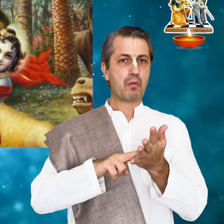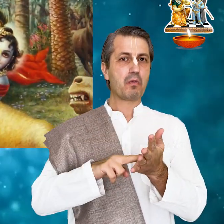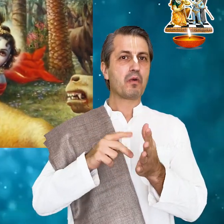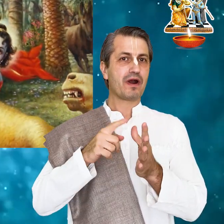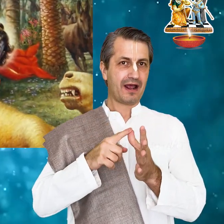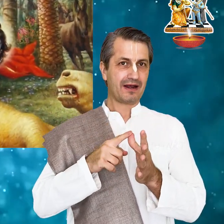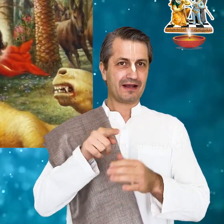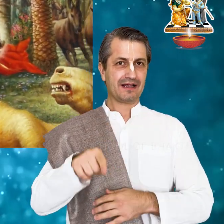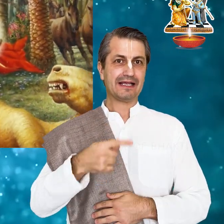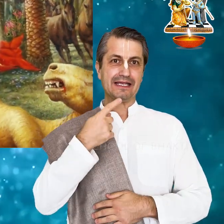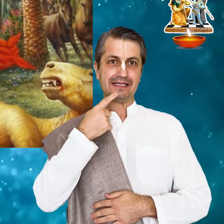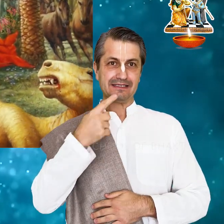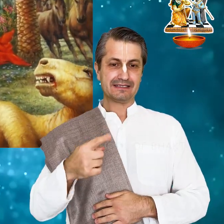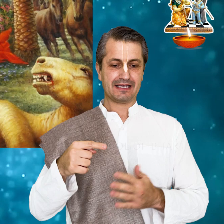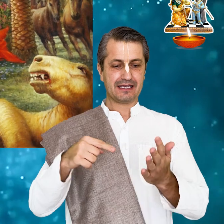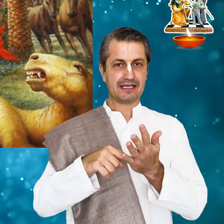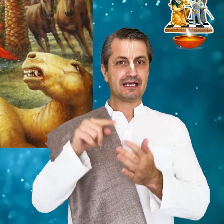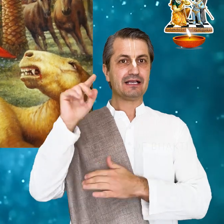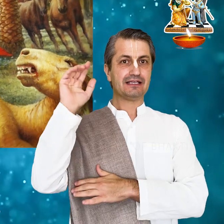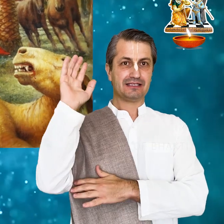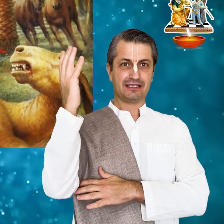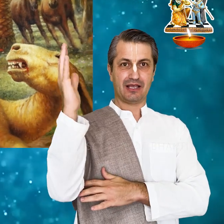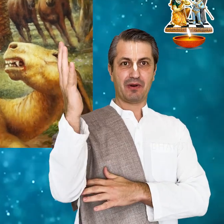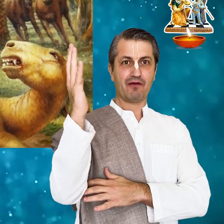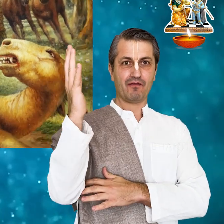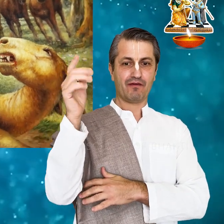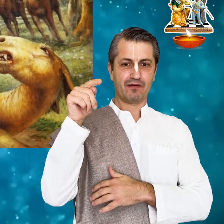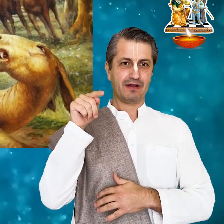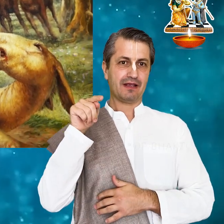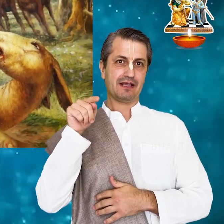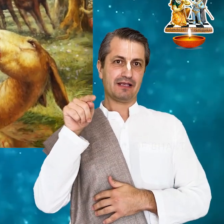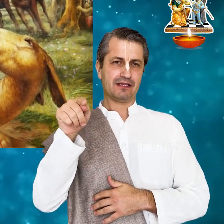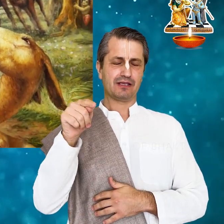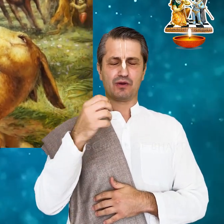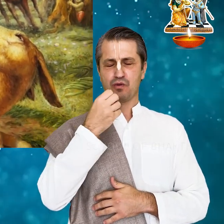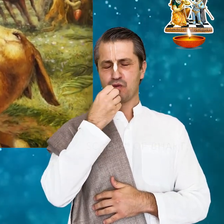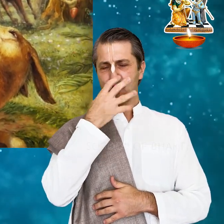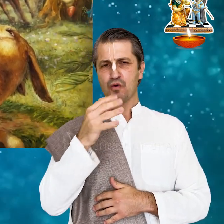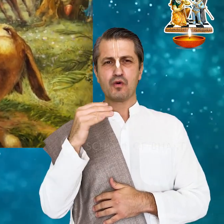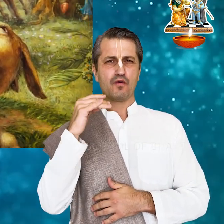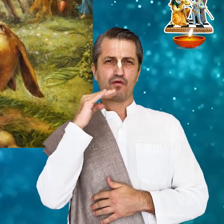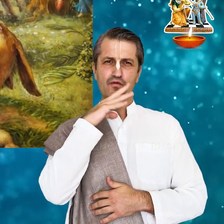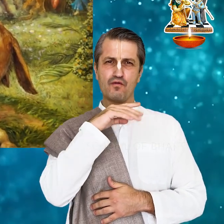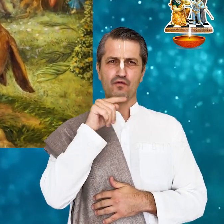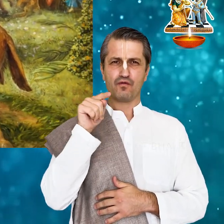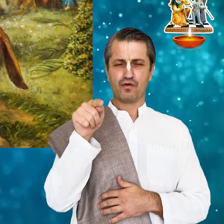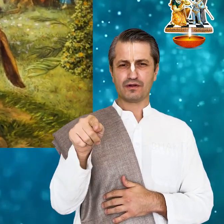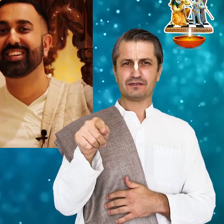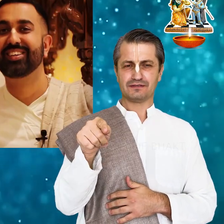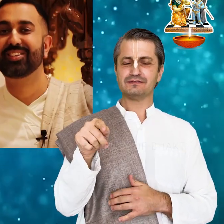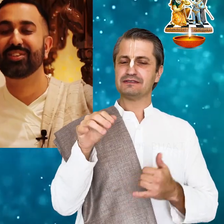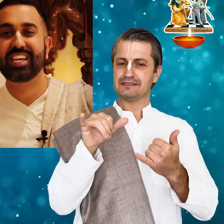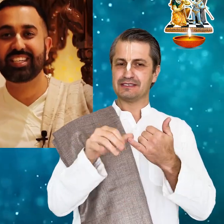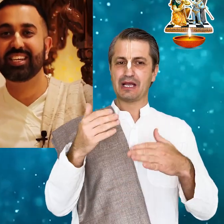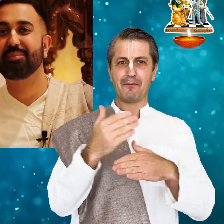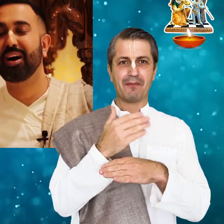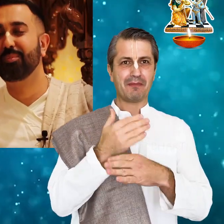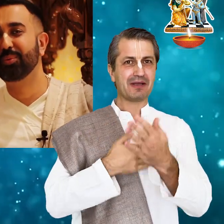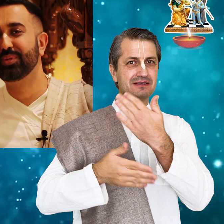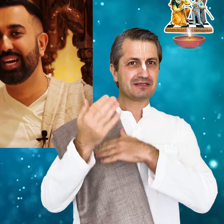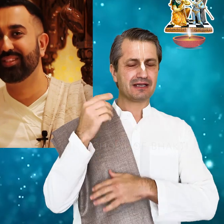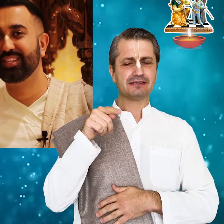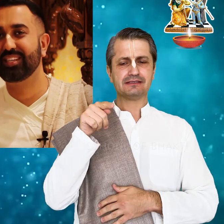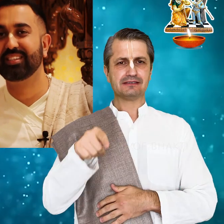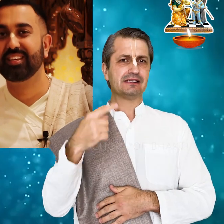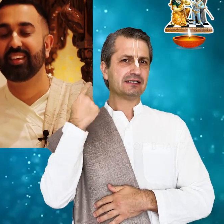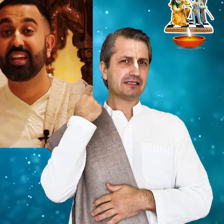Balaram dispensed of the arse demon Dainakasura for the benefit of the entire world. Sri Chaitanya